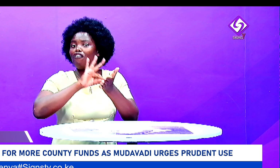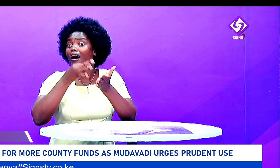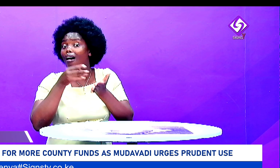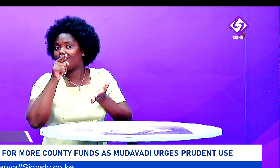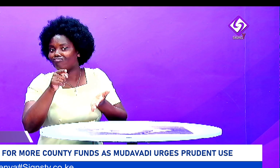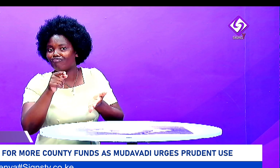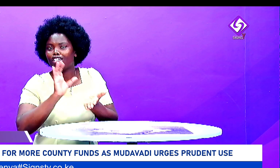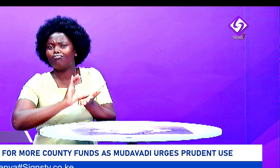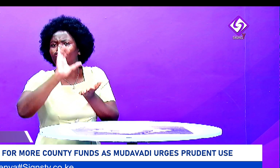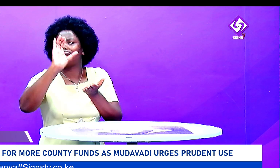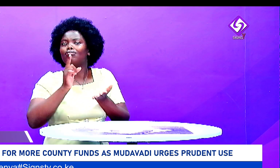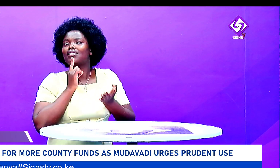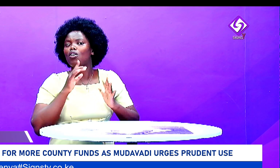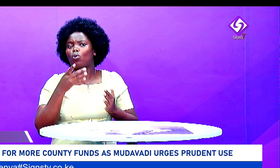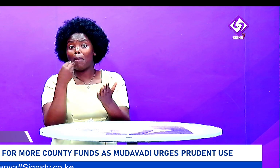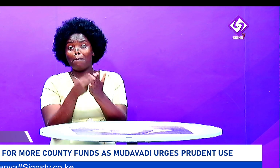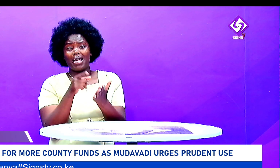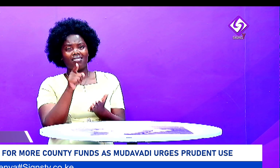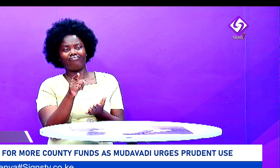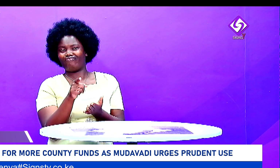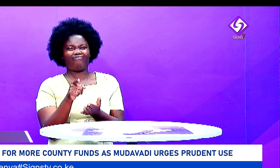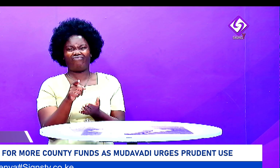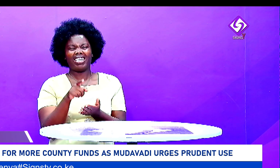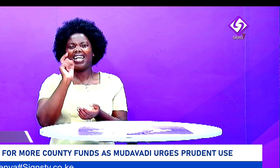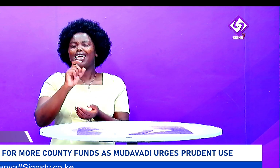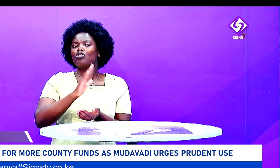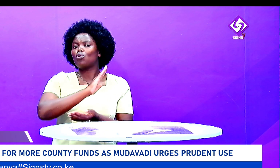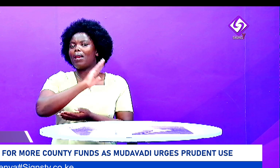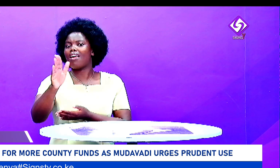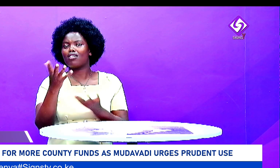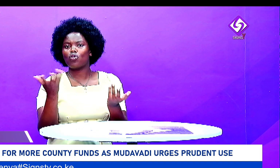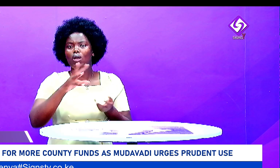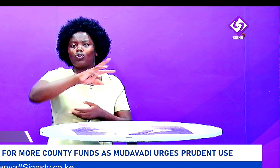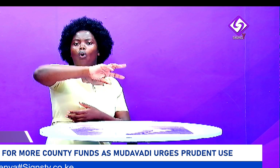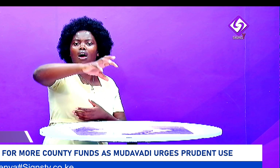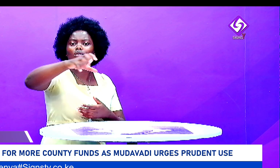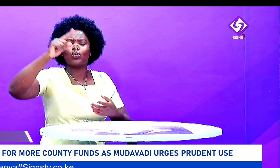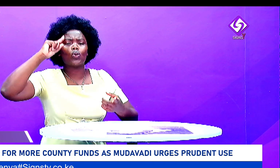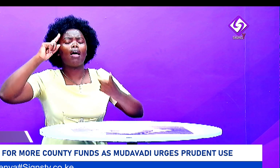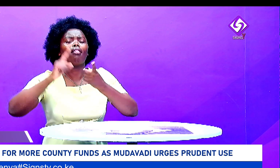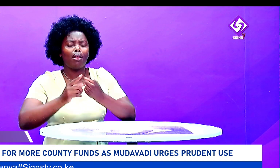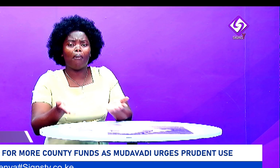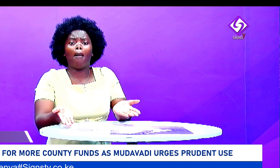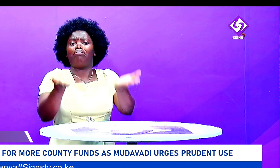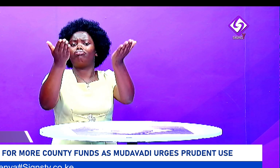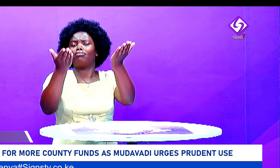Constituency Development Fund, that's CDF, and the National Government Affirmative Action Fund, that's